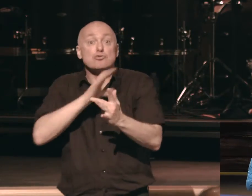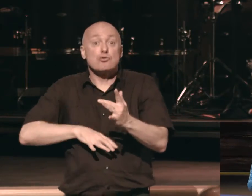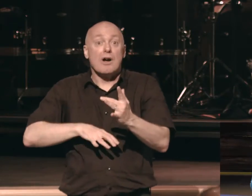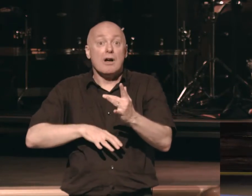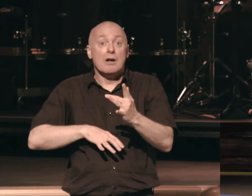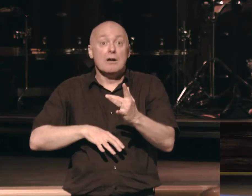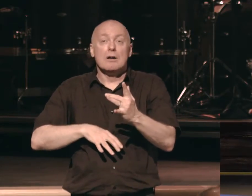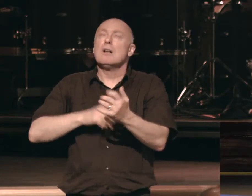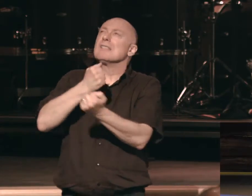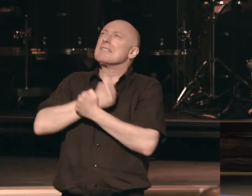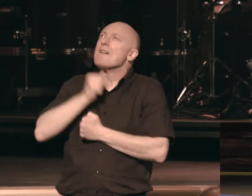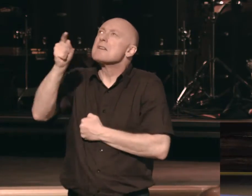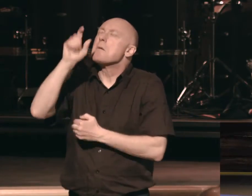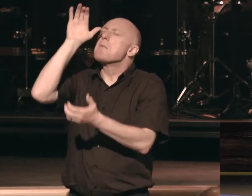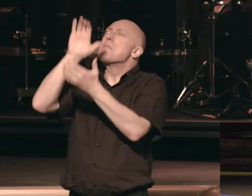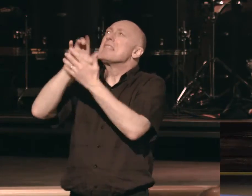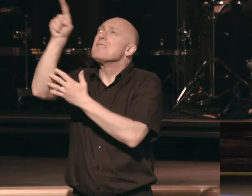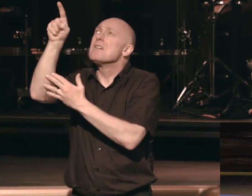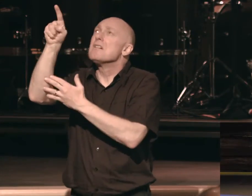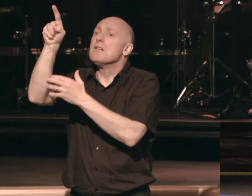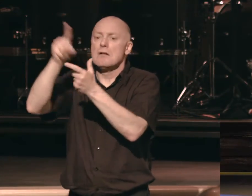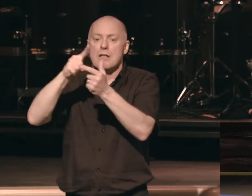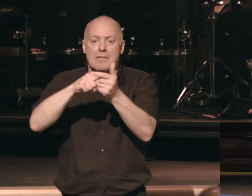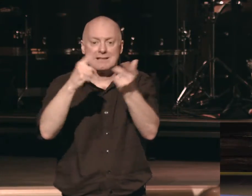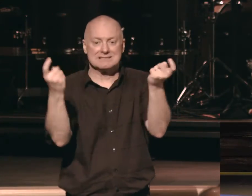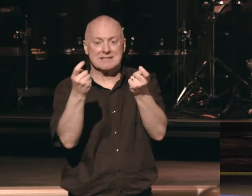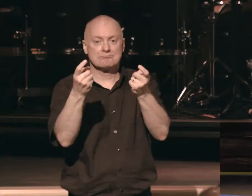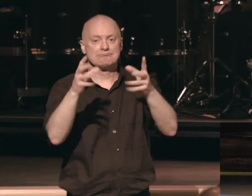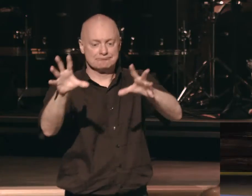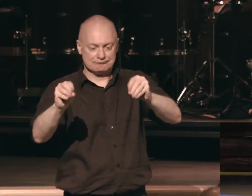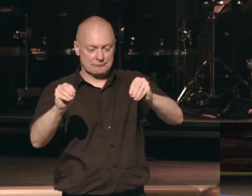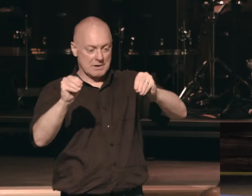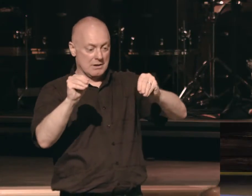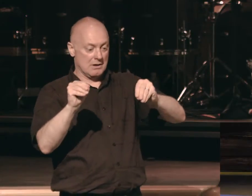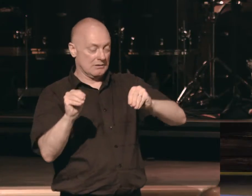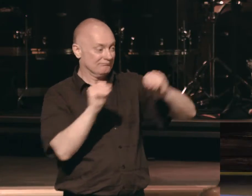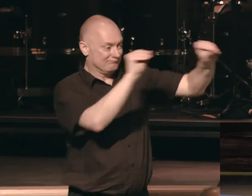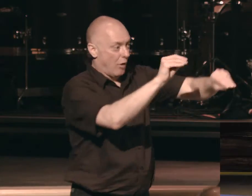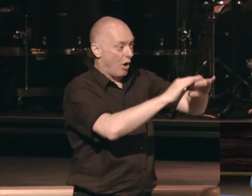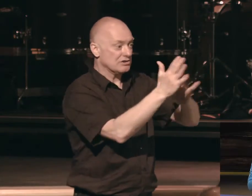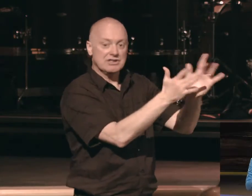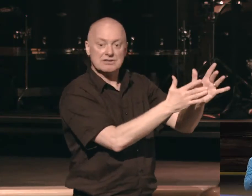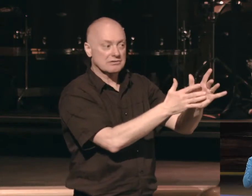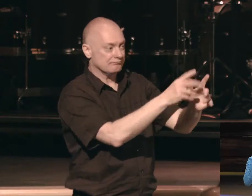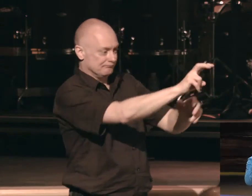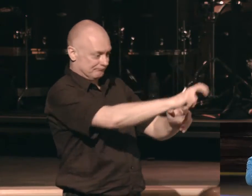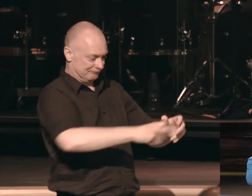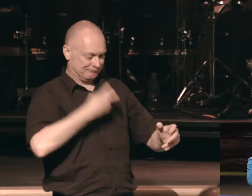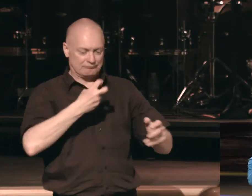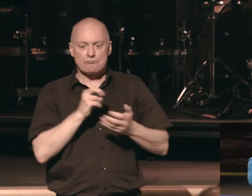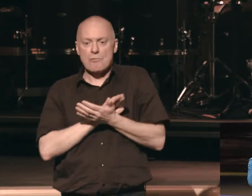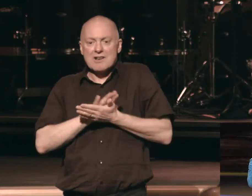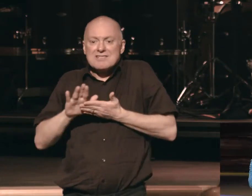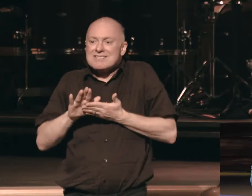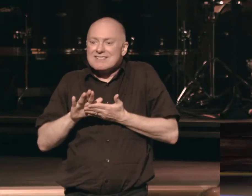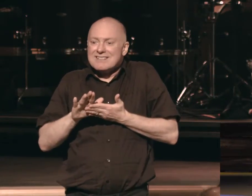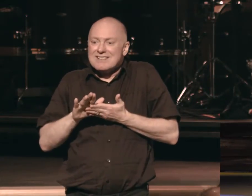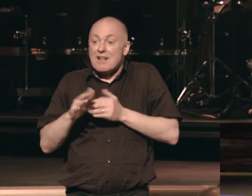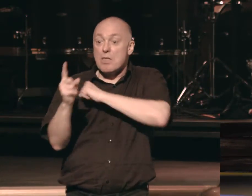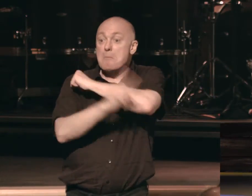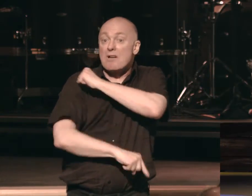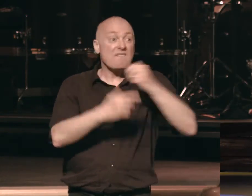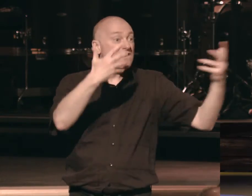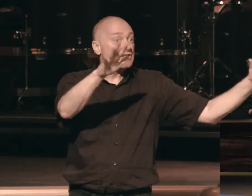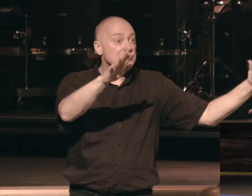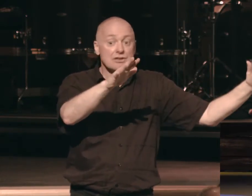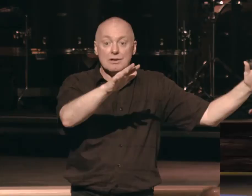in him, he takes your sin, puts it on himself, and you get his righteousness. The penalty of sin, God no longer sees you as guilty, he